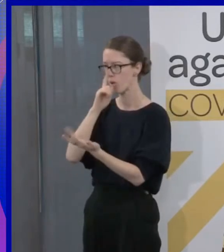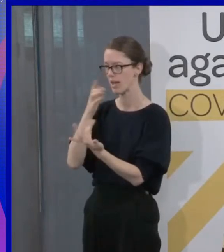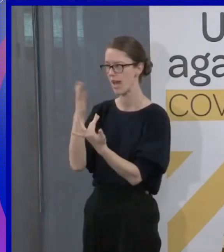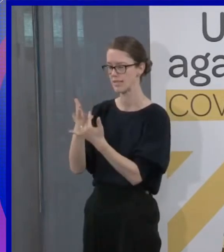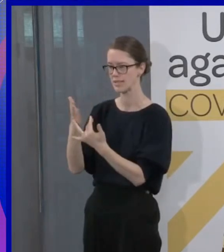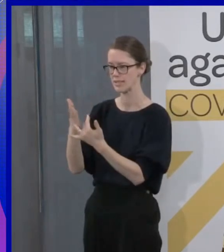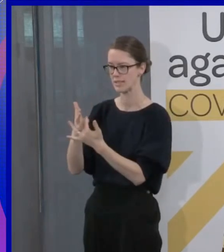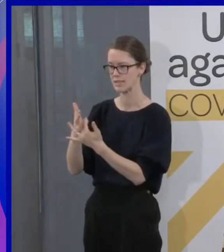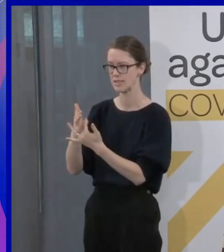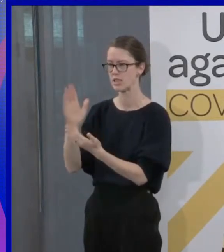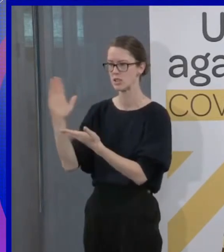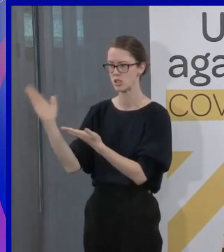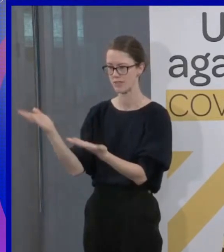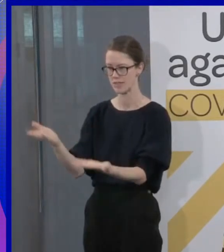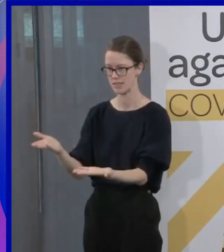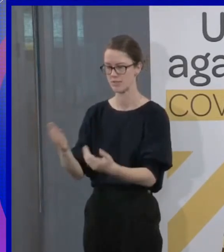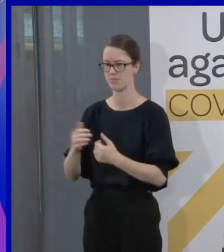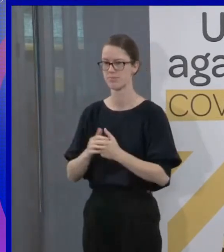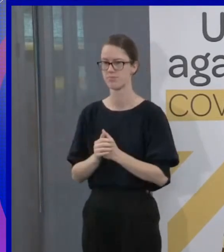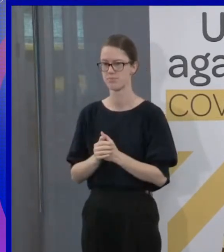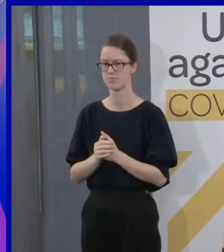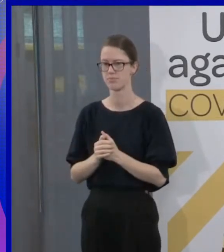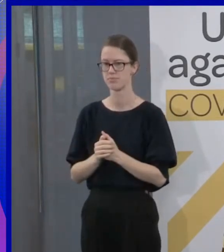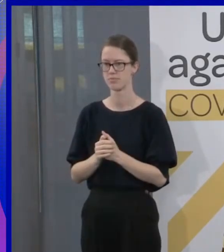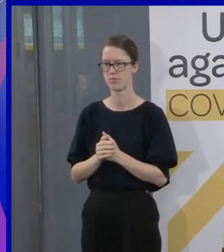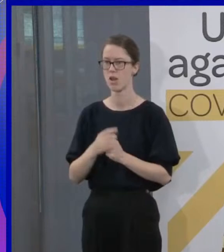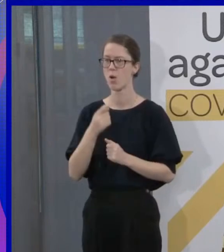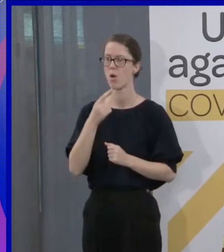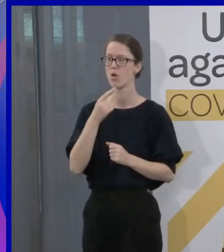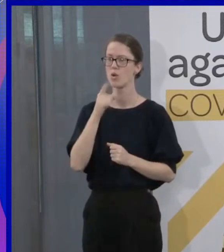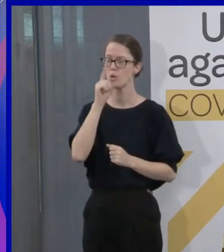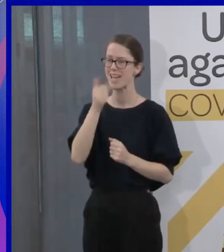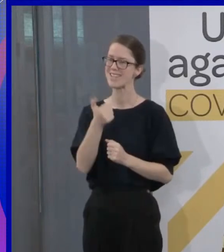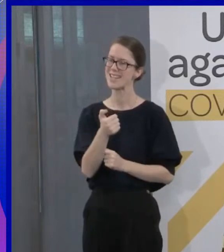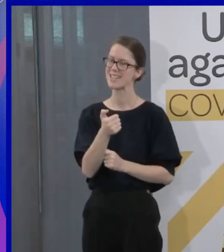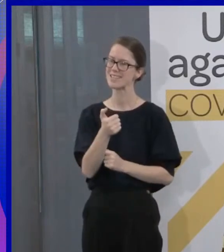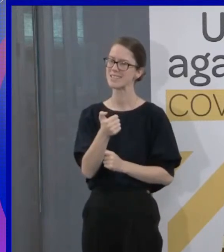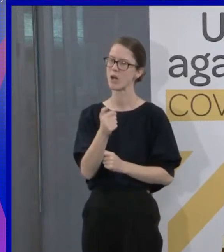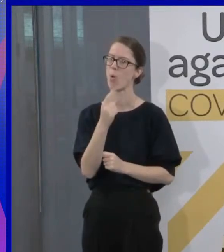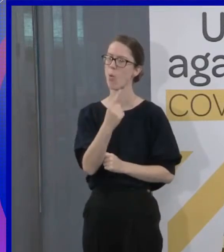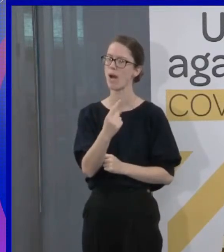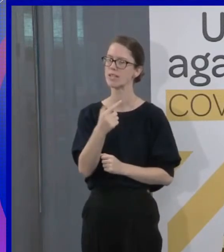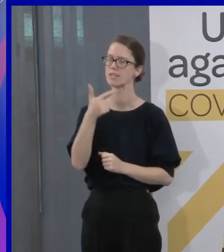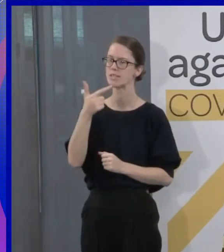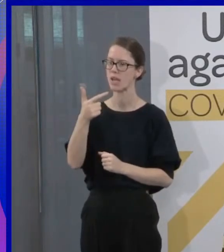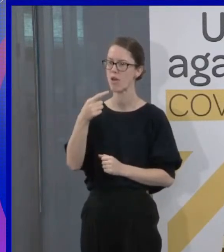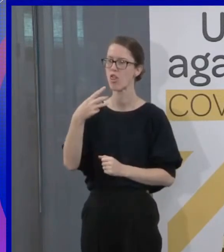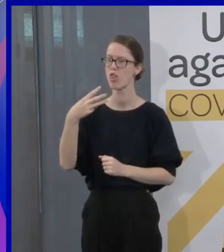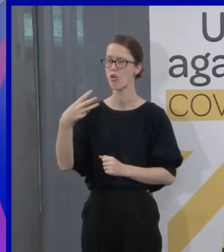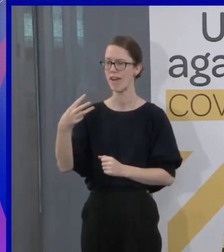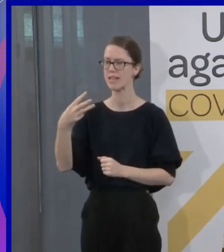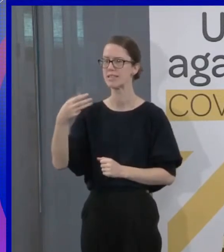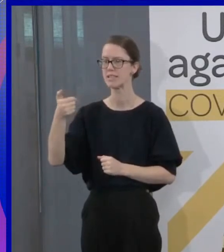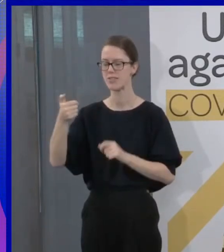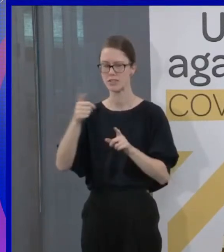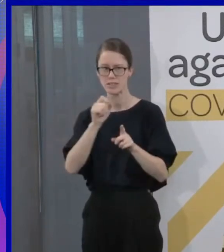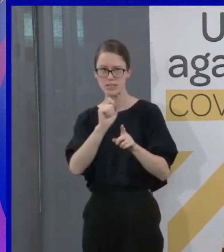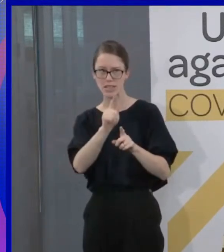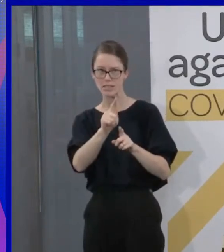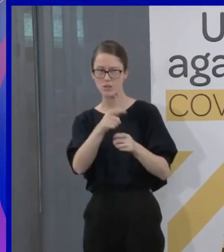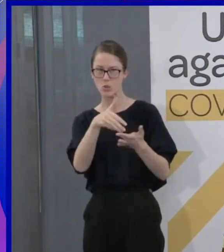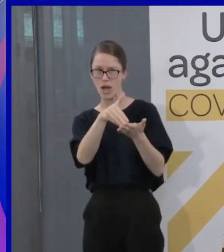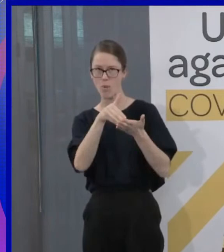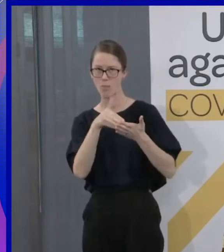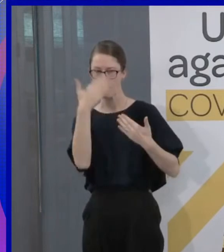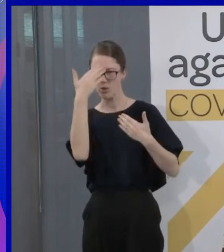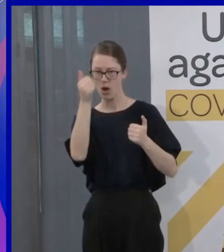to services if they need that. I can also say that the 1737 mental health line does have people who can